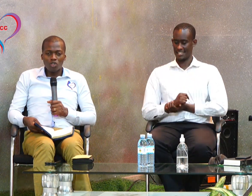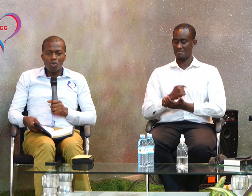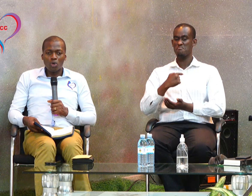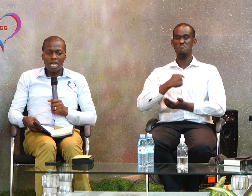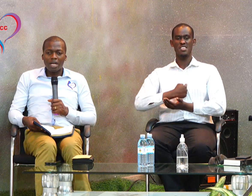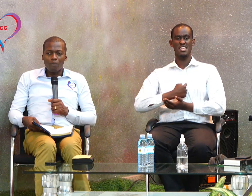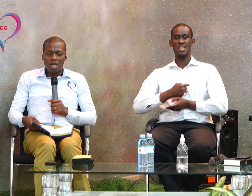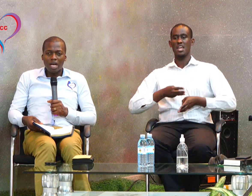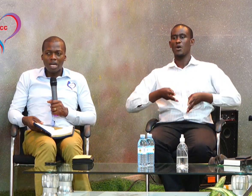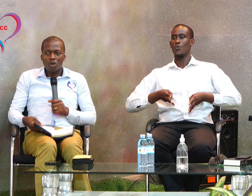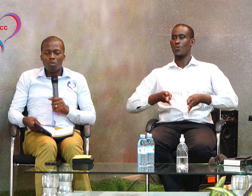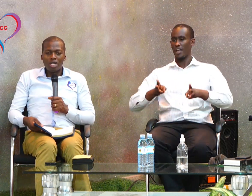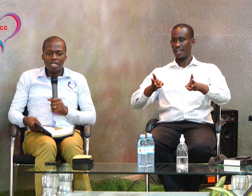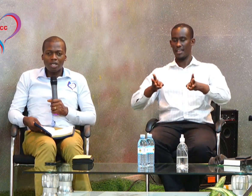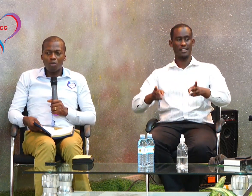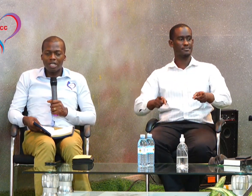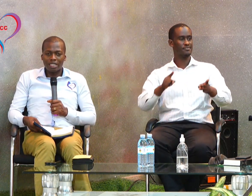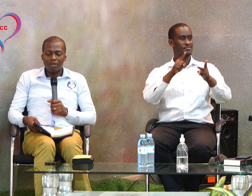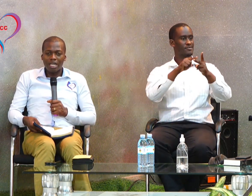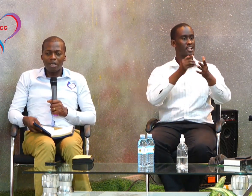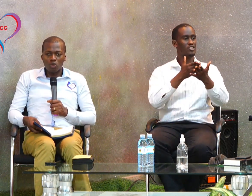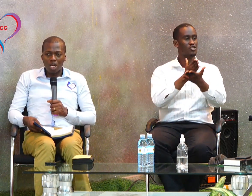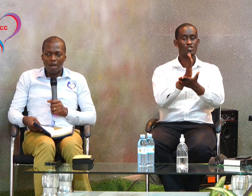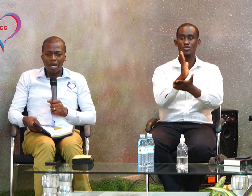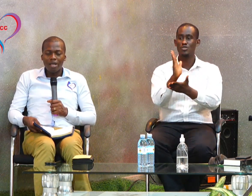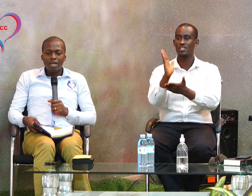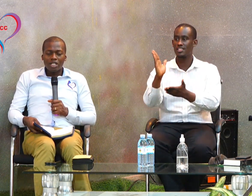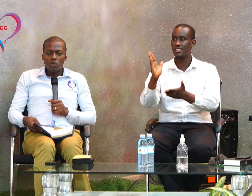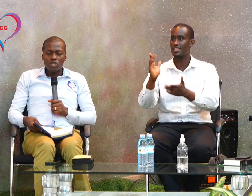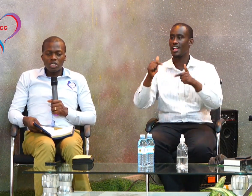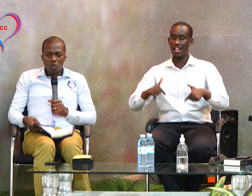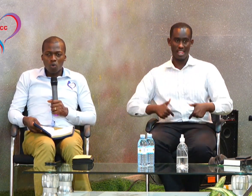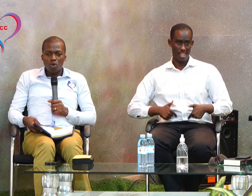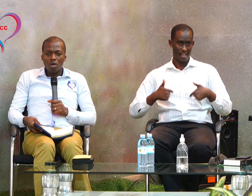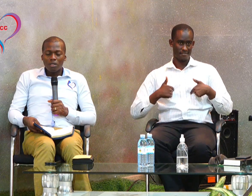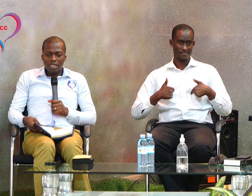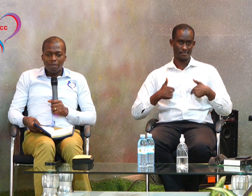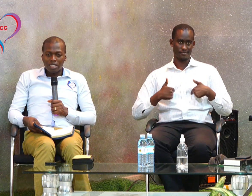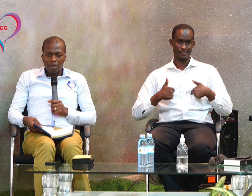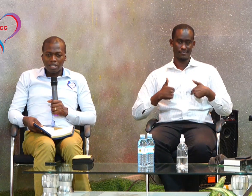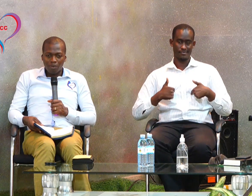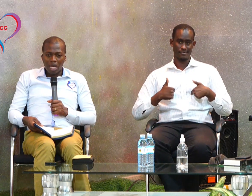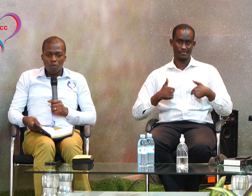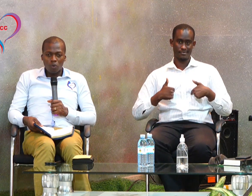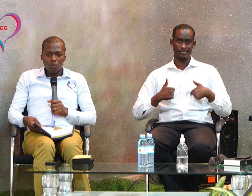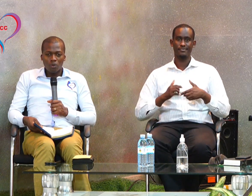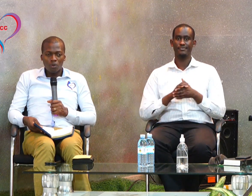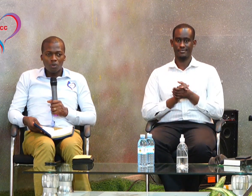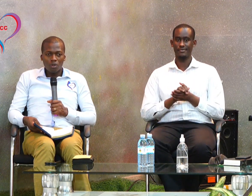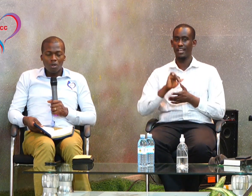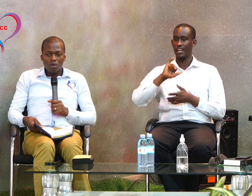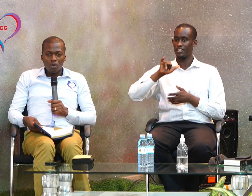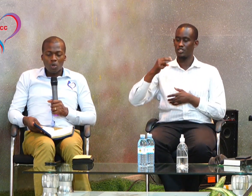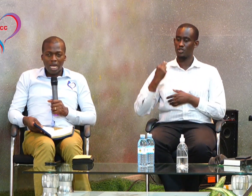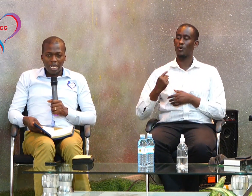mwerabira ntino muyokana mukaga 14 ne 15 yali amazo gamba tino nze kubo nze mazima nze bulamu. John